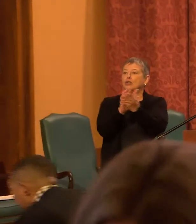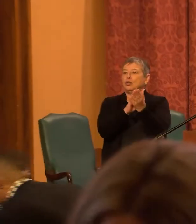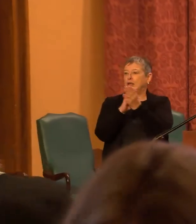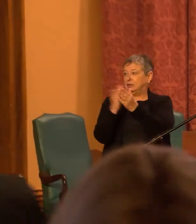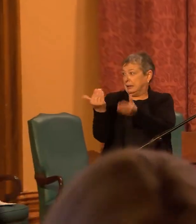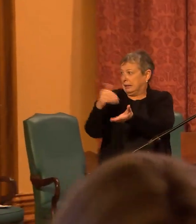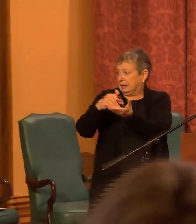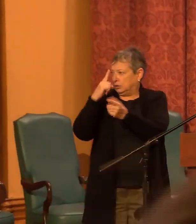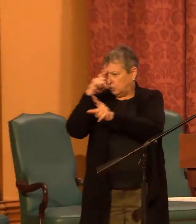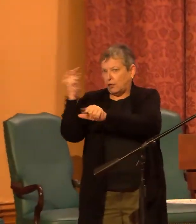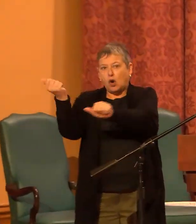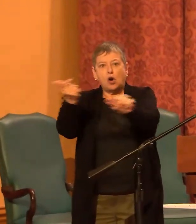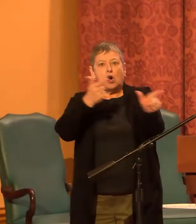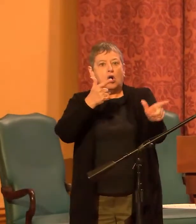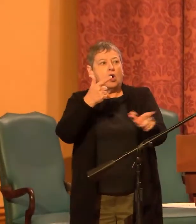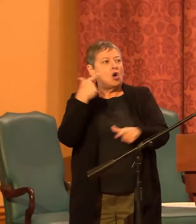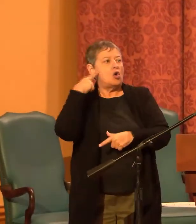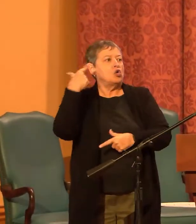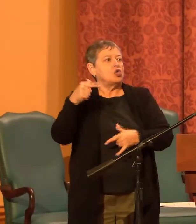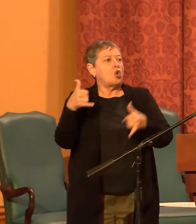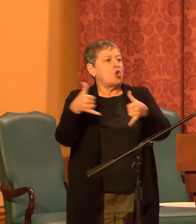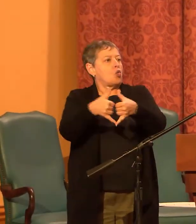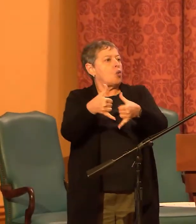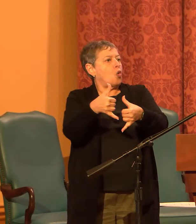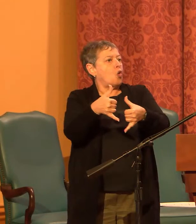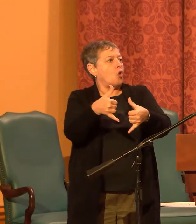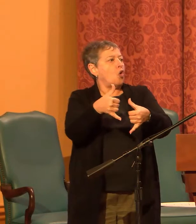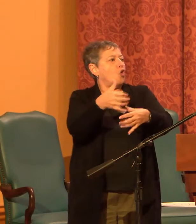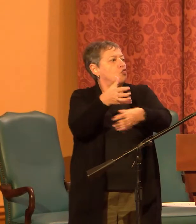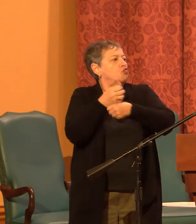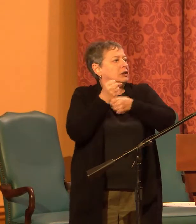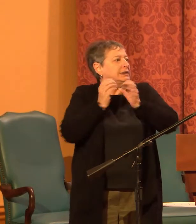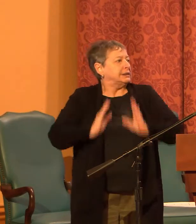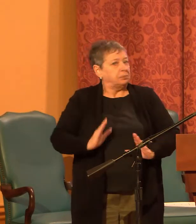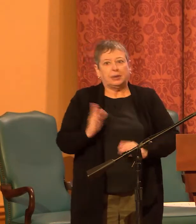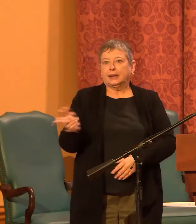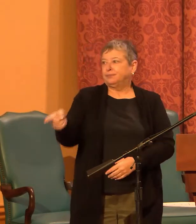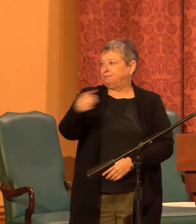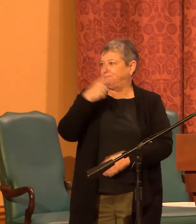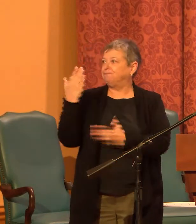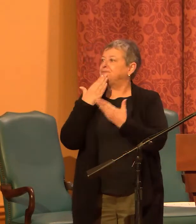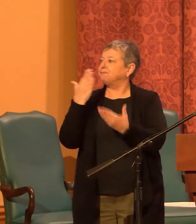Congratulations again to all of the Gold Award recipients.